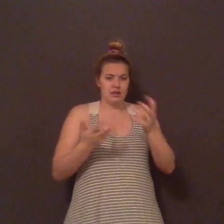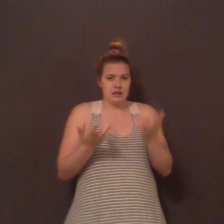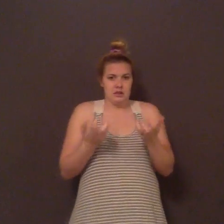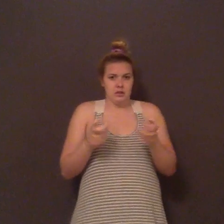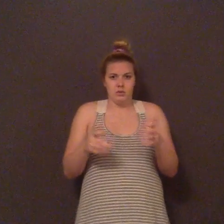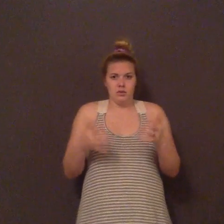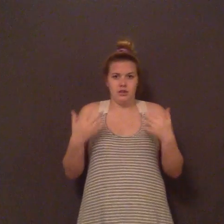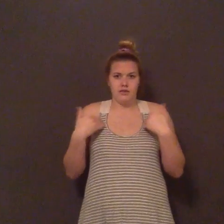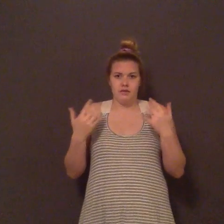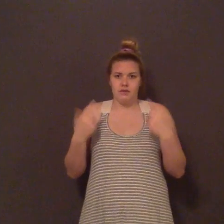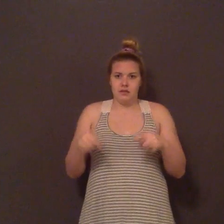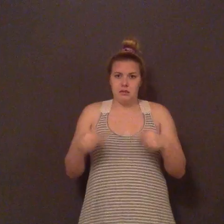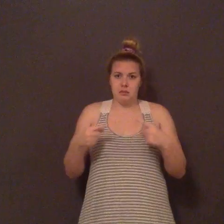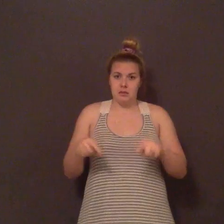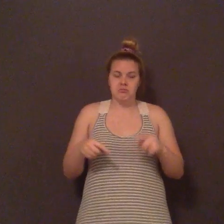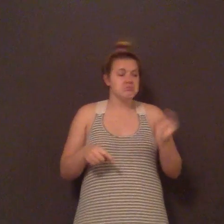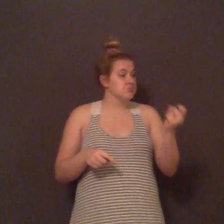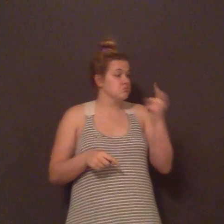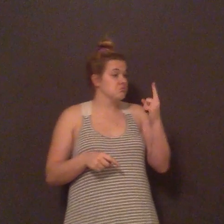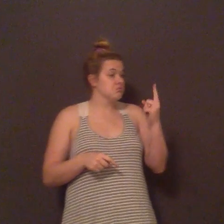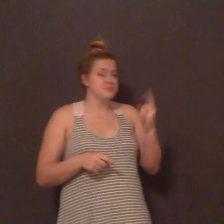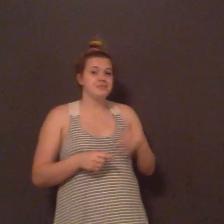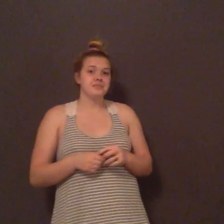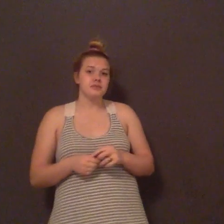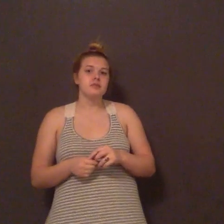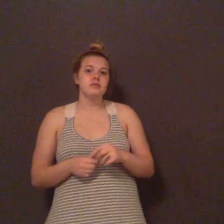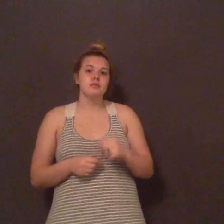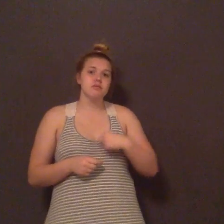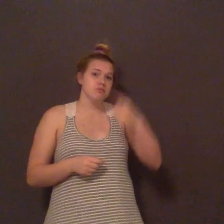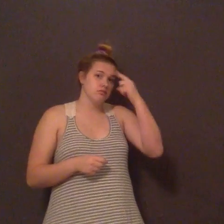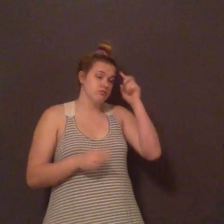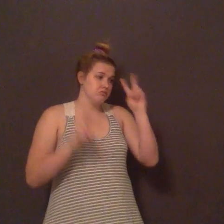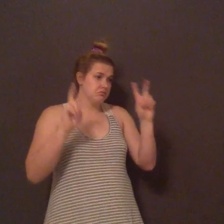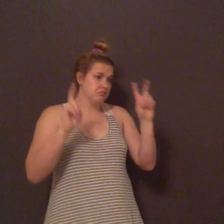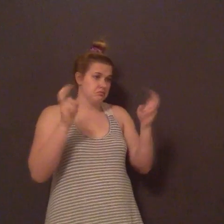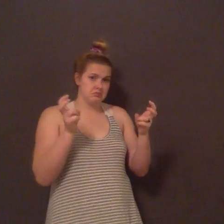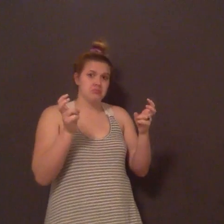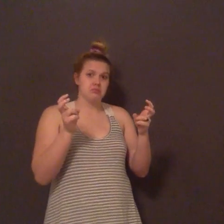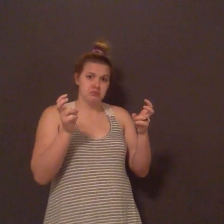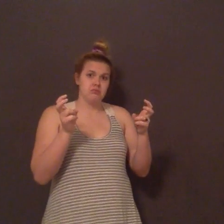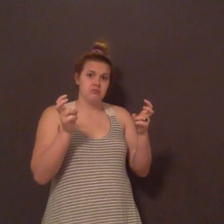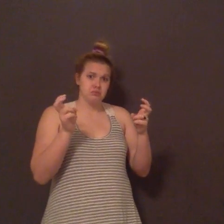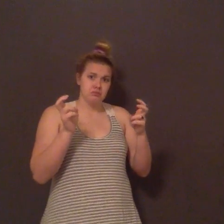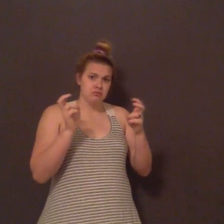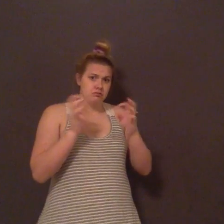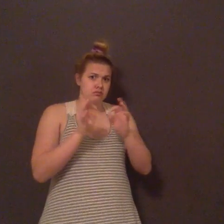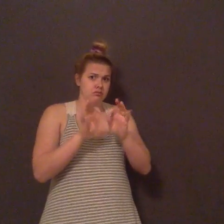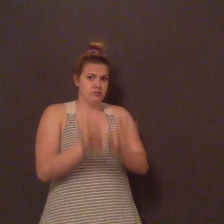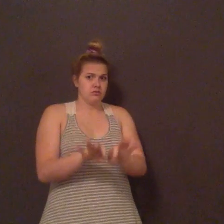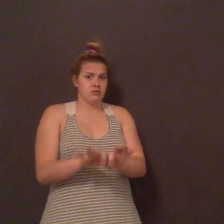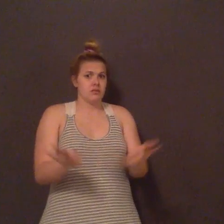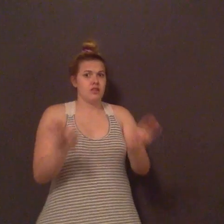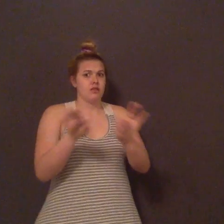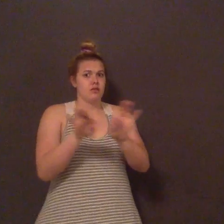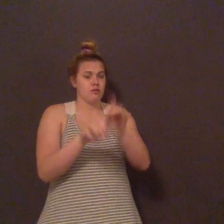with you. I understand, Mr. Whitaker. It's just that I think this topic would be so valuable for the students. And you do